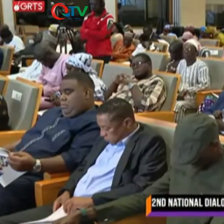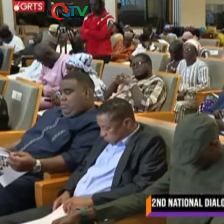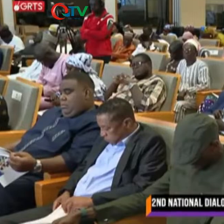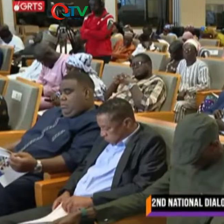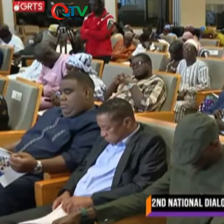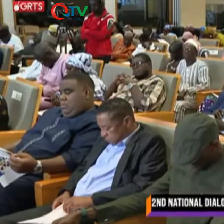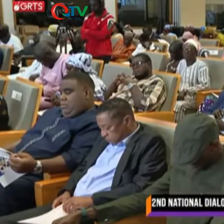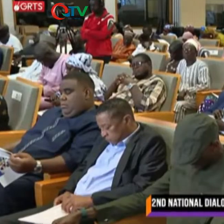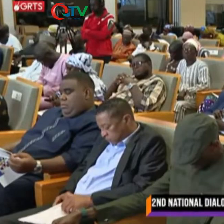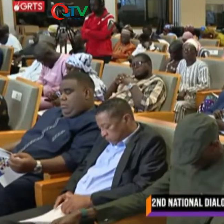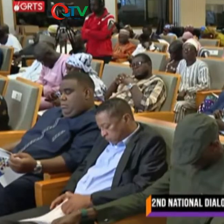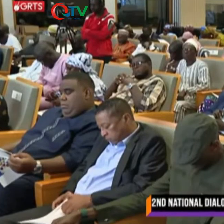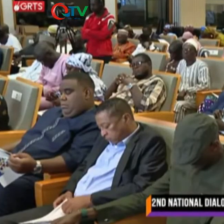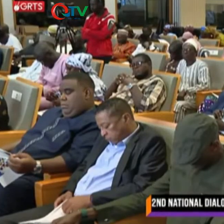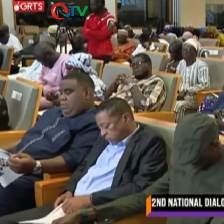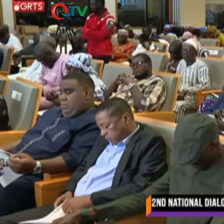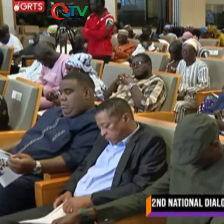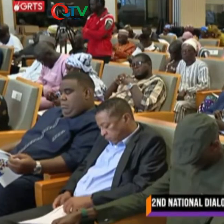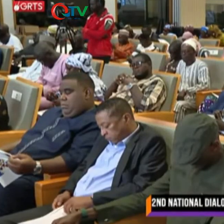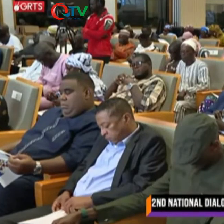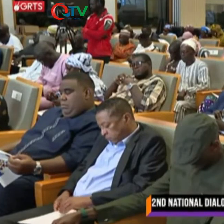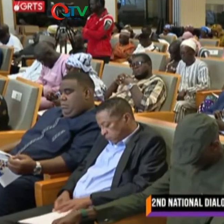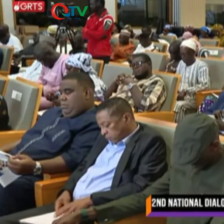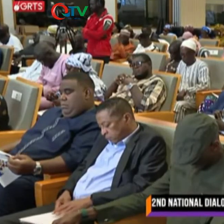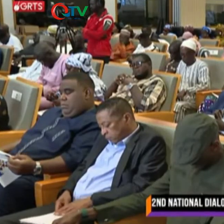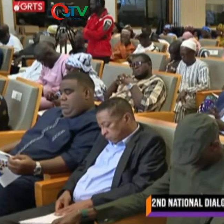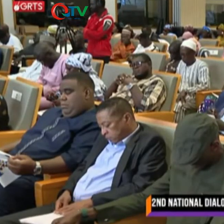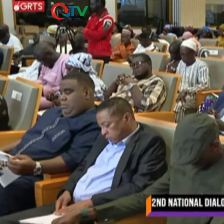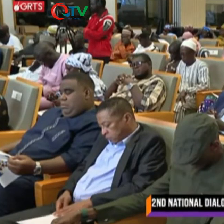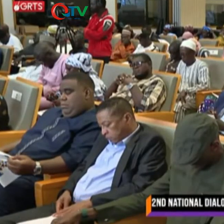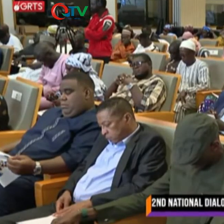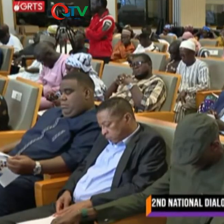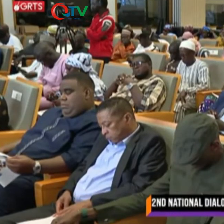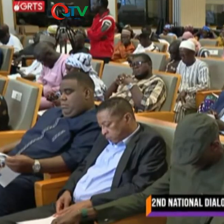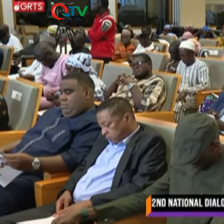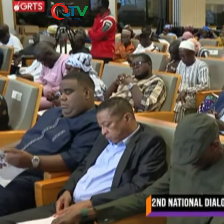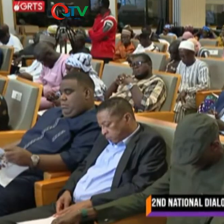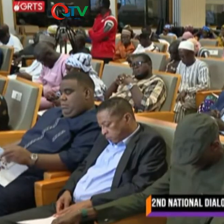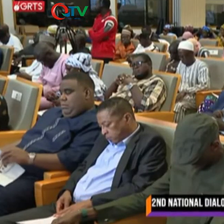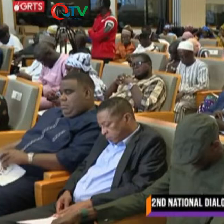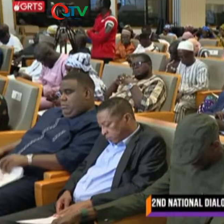interest becomes a permanent feature of our governance architecture.